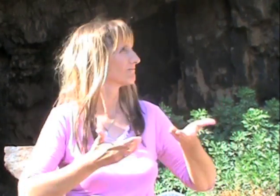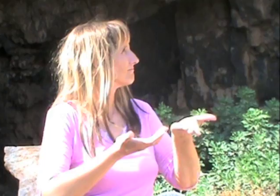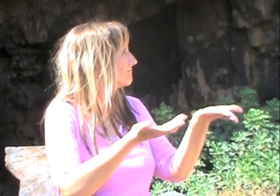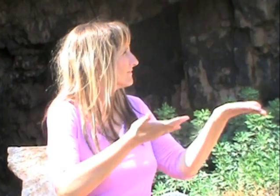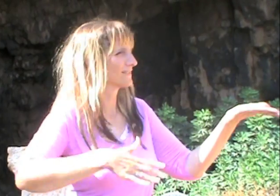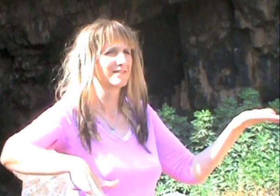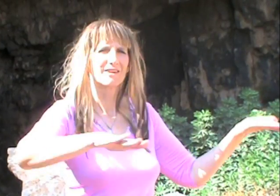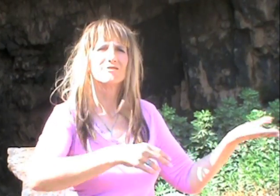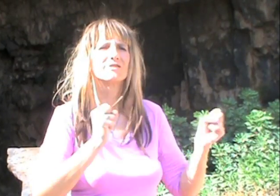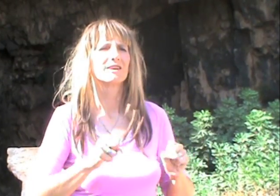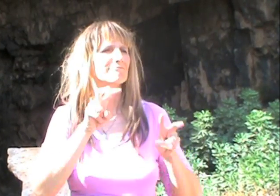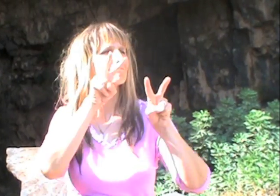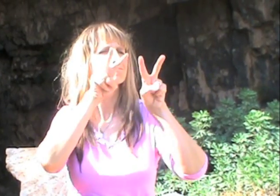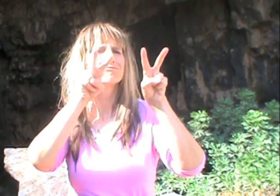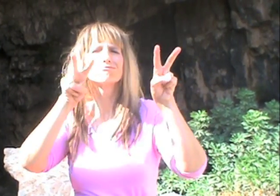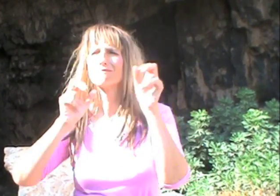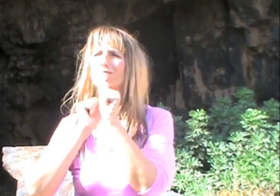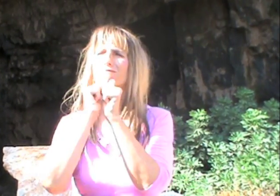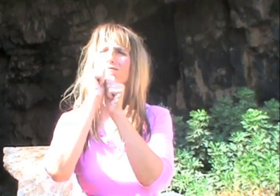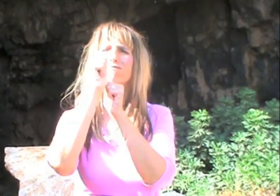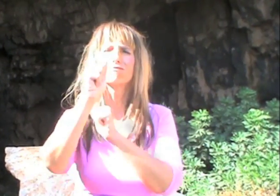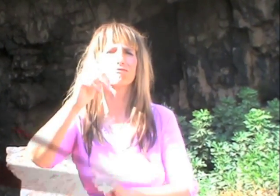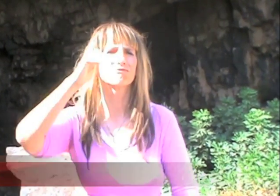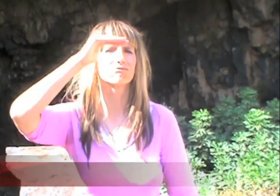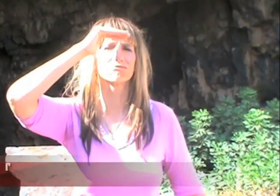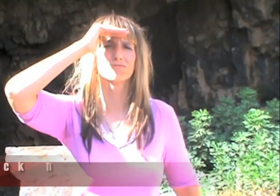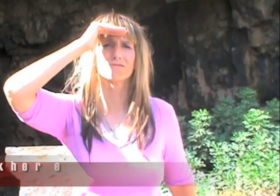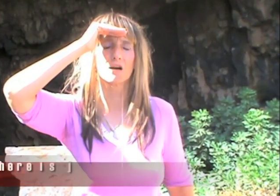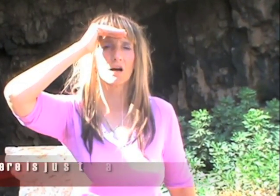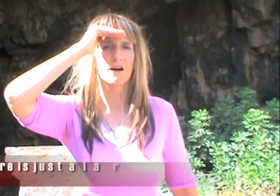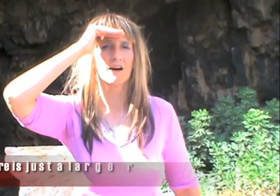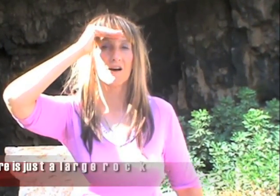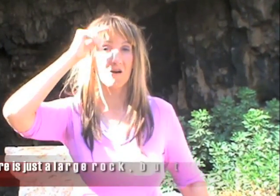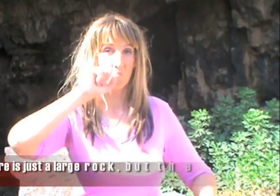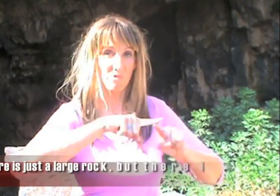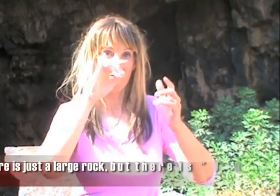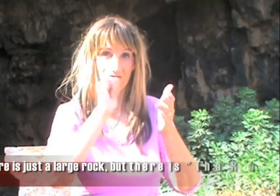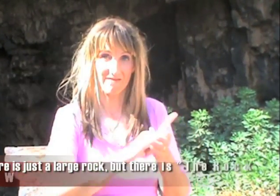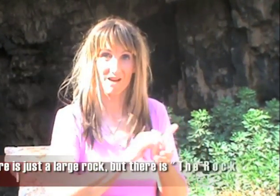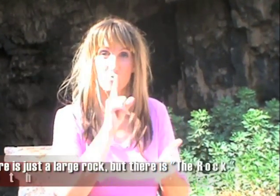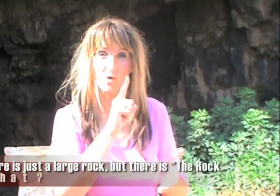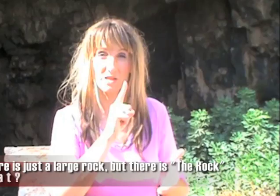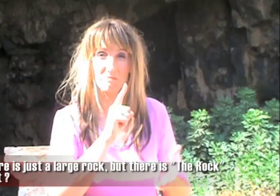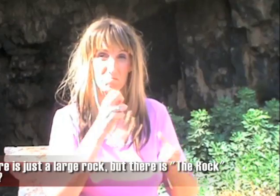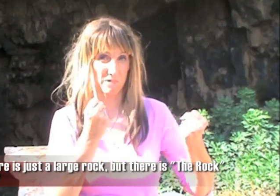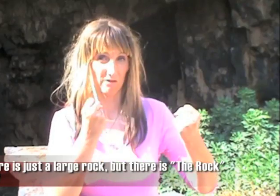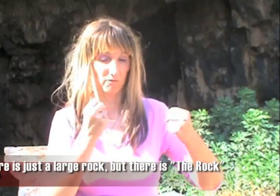the big rock that we see here, that we can see so far away,